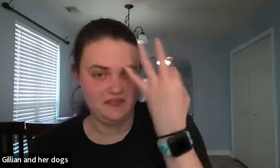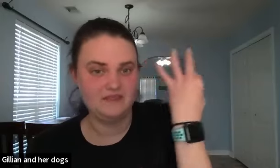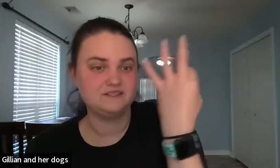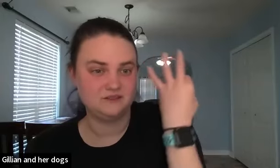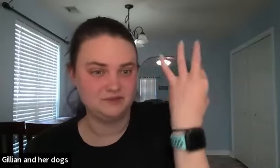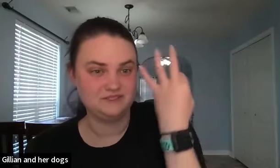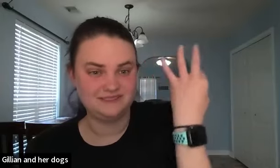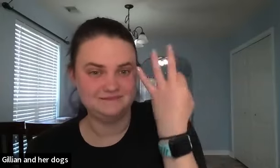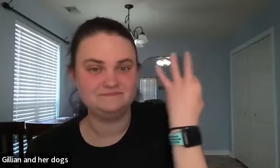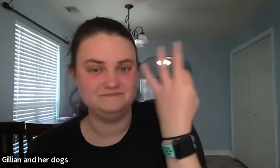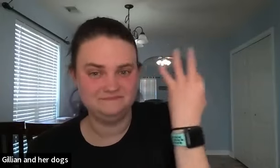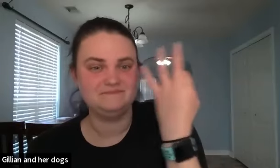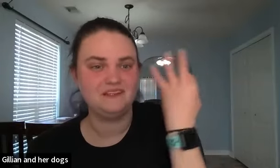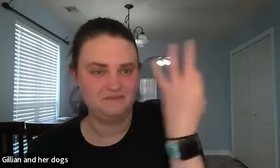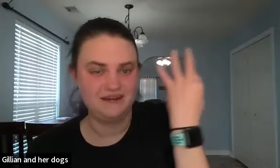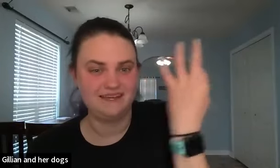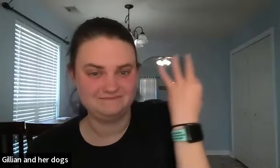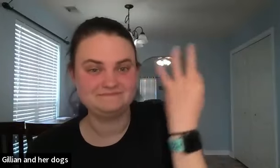And then a circle motion. Mm-hmm. Friday.